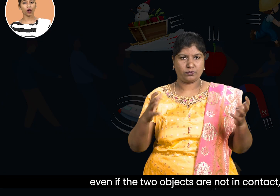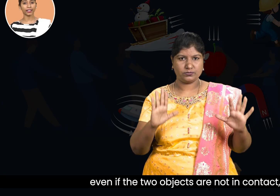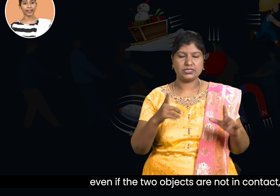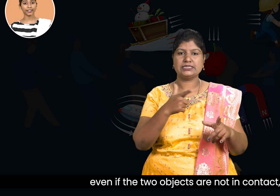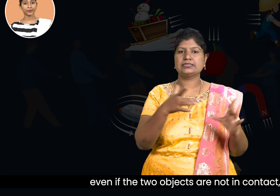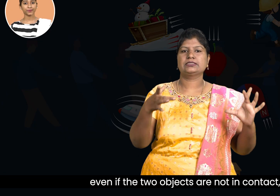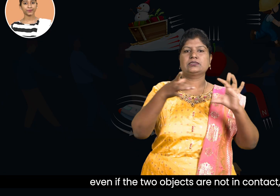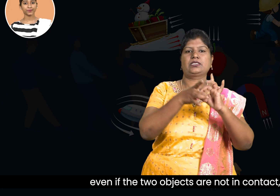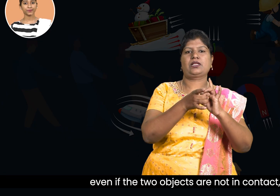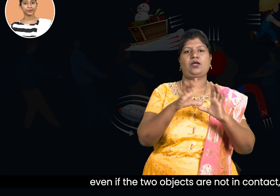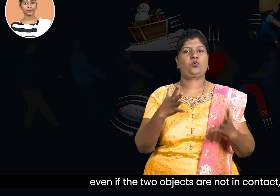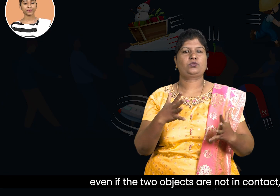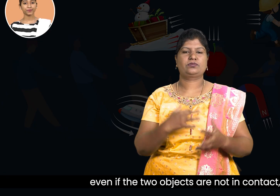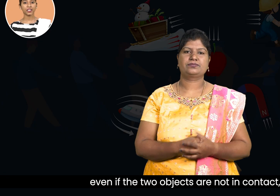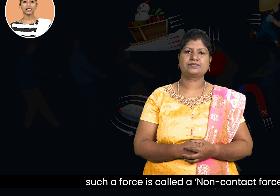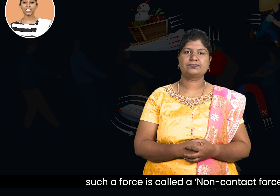in contact.